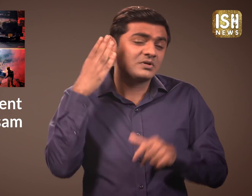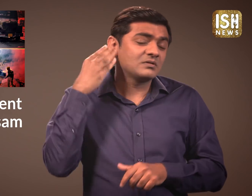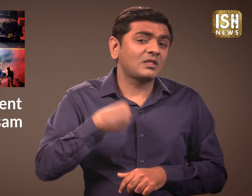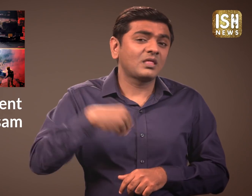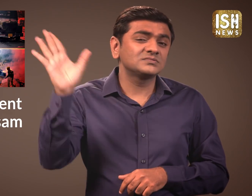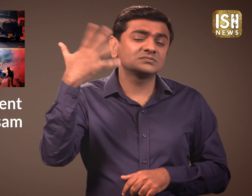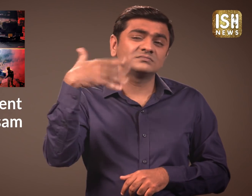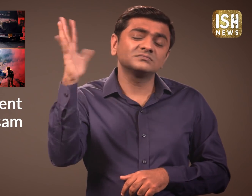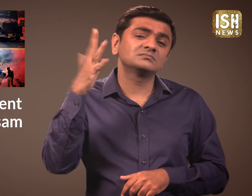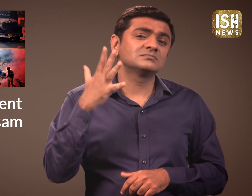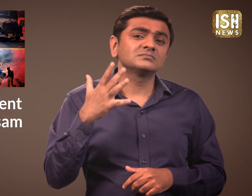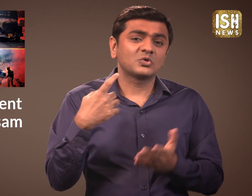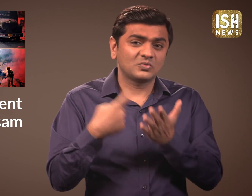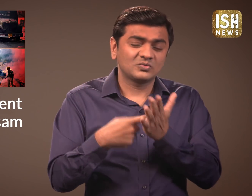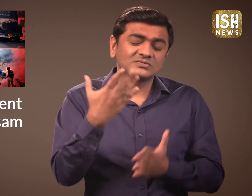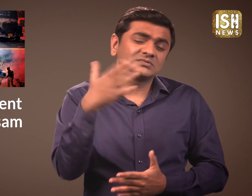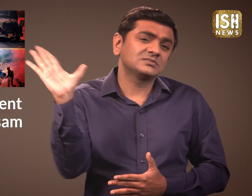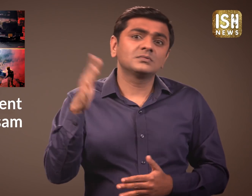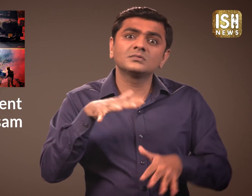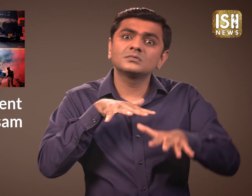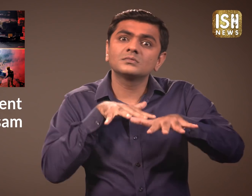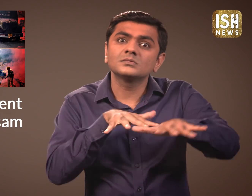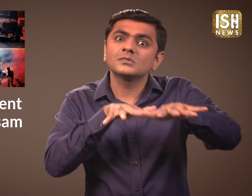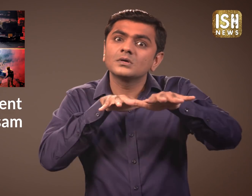People ignored this and protested out on the streets.